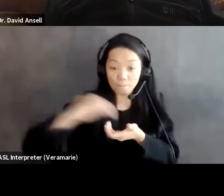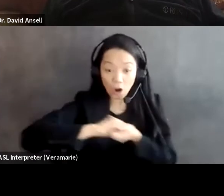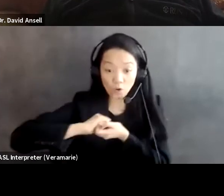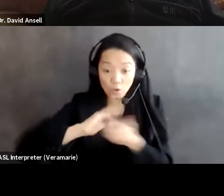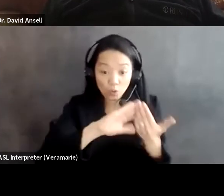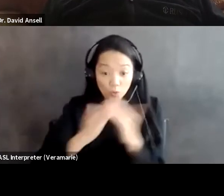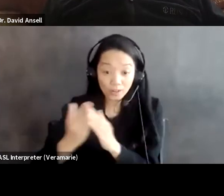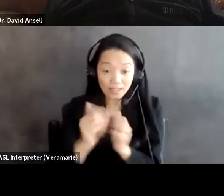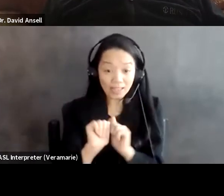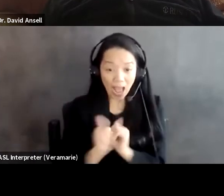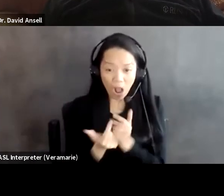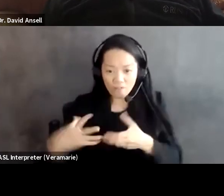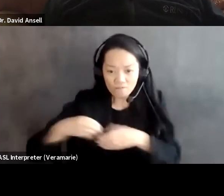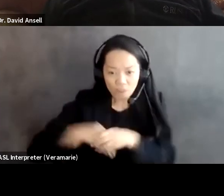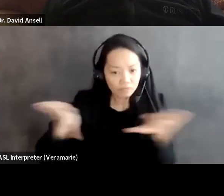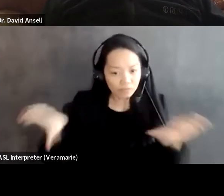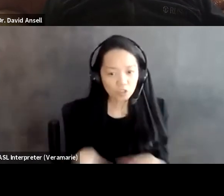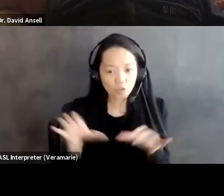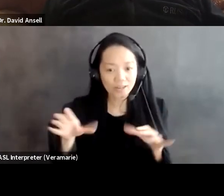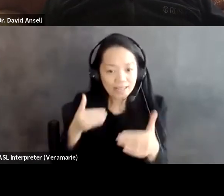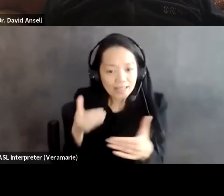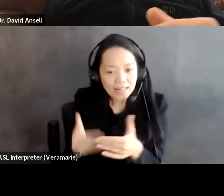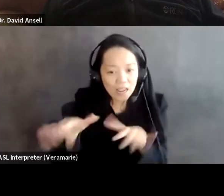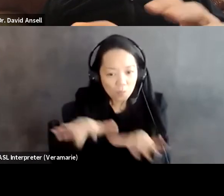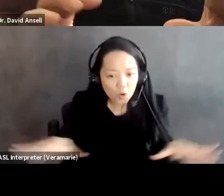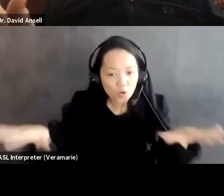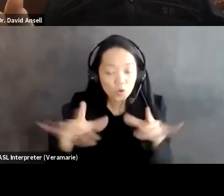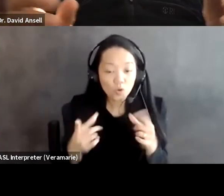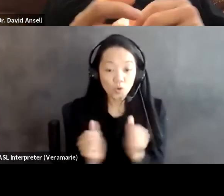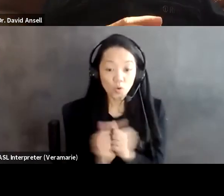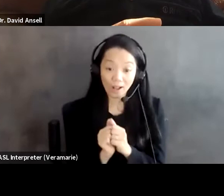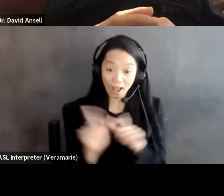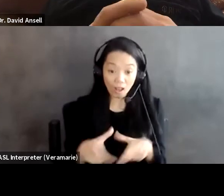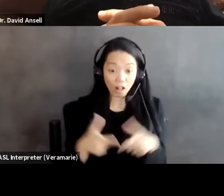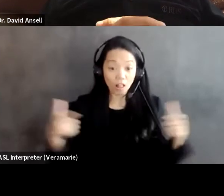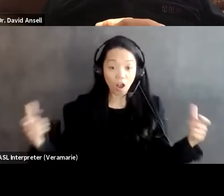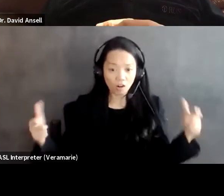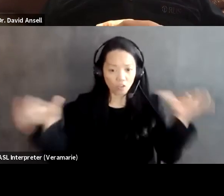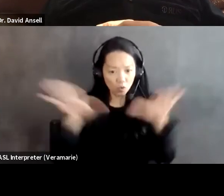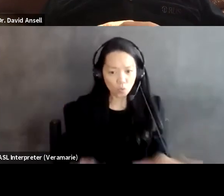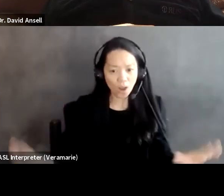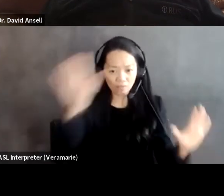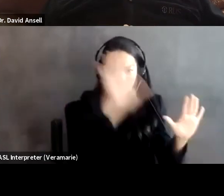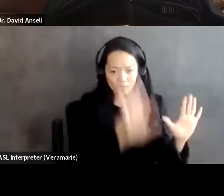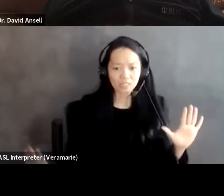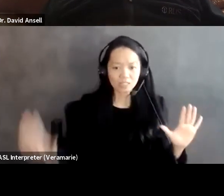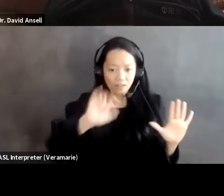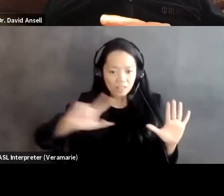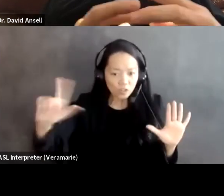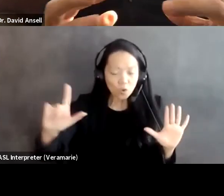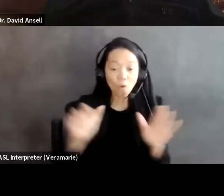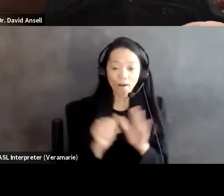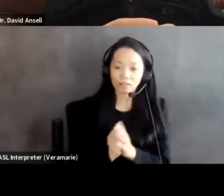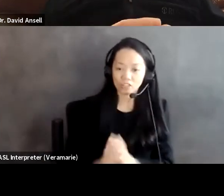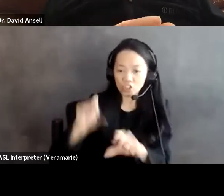investing back in neighborhoods. But we have to do it writ large, and it's across the state, jobs,